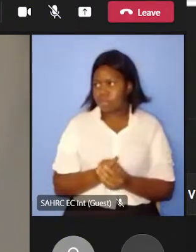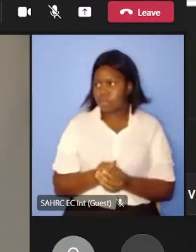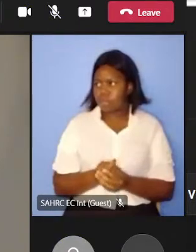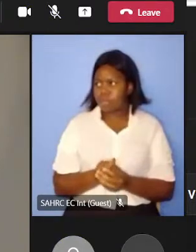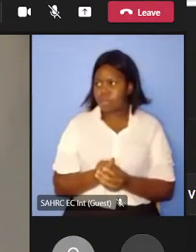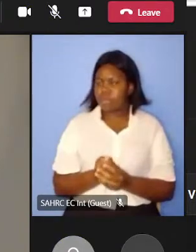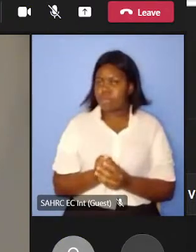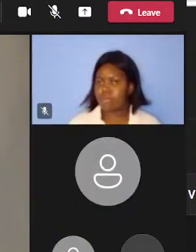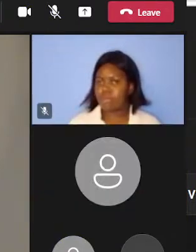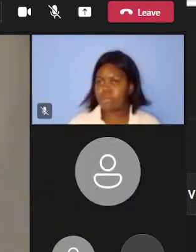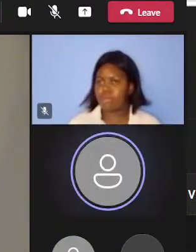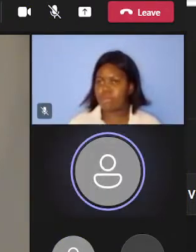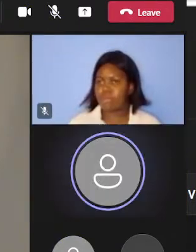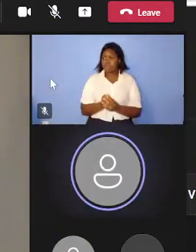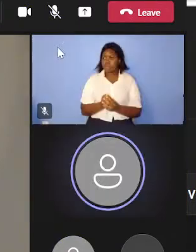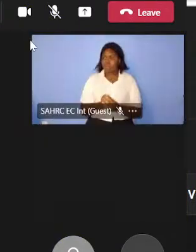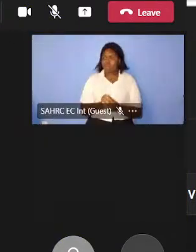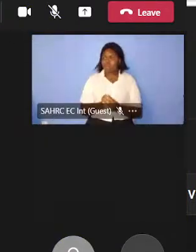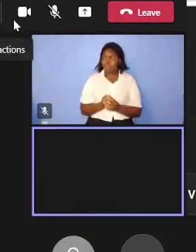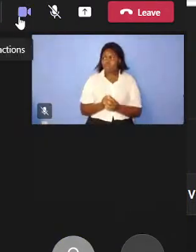Thank you very much.